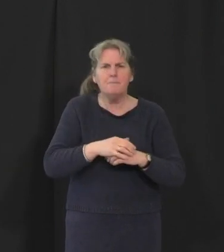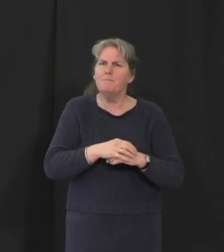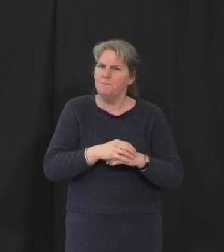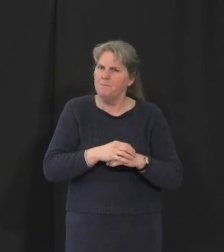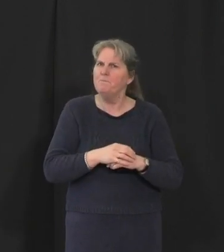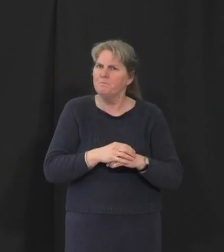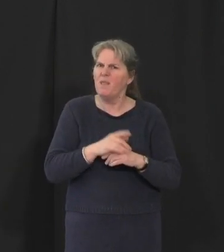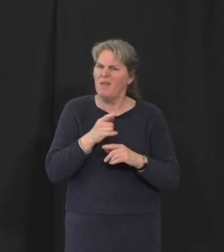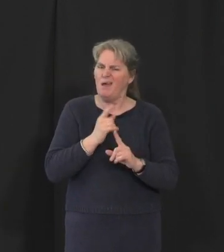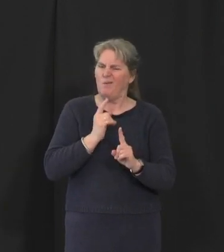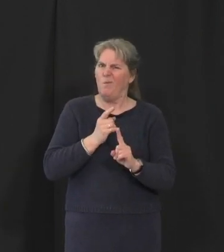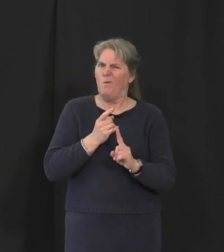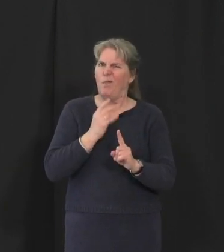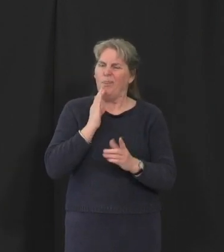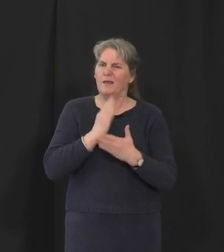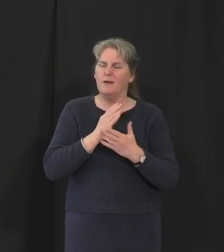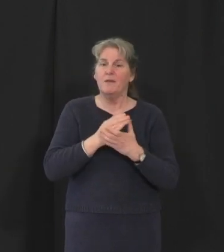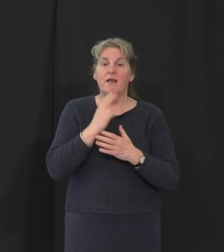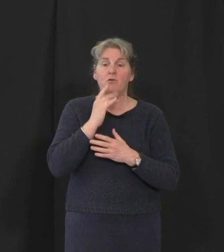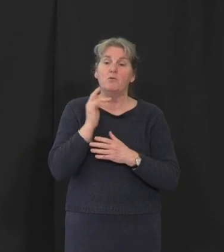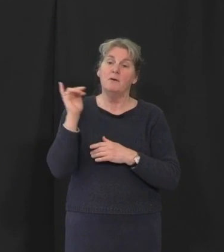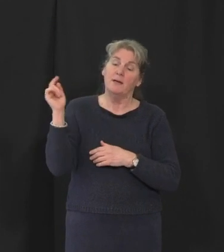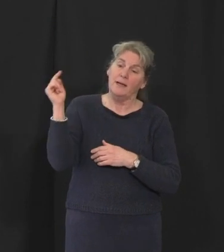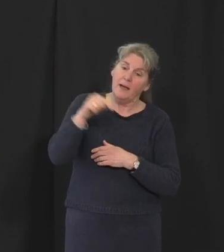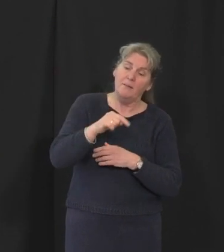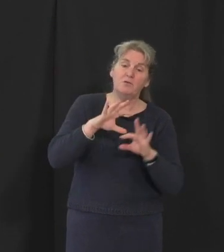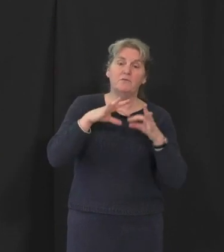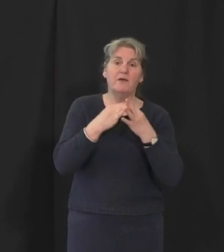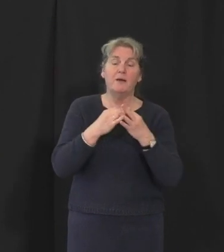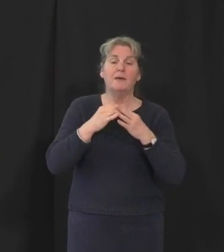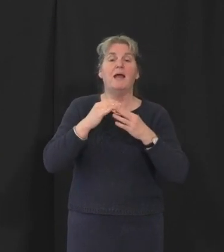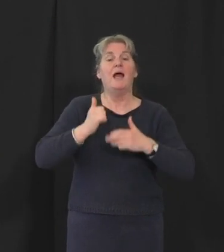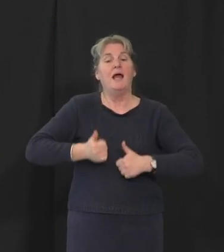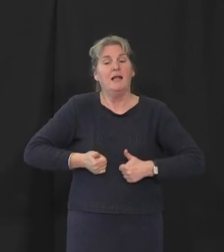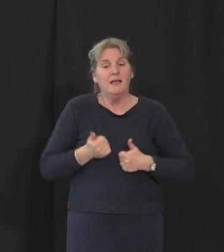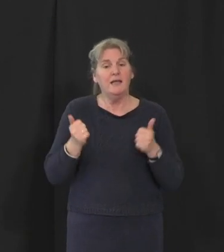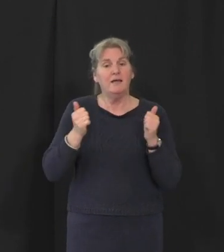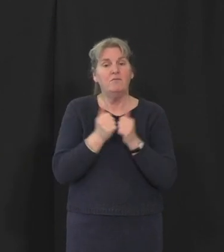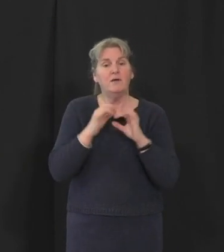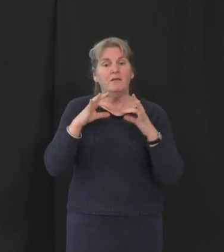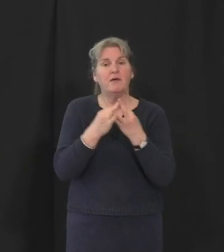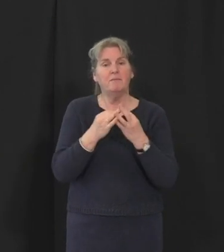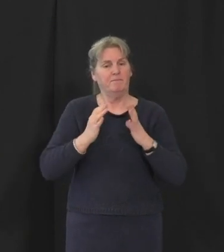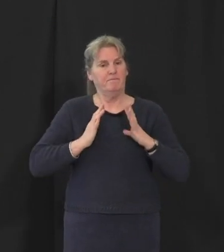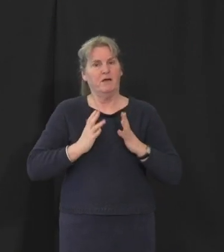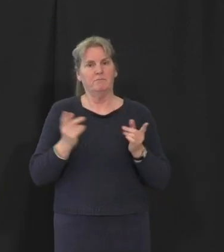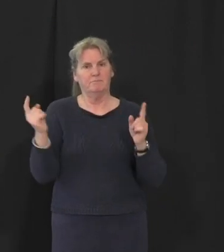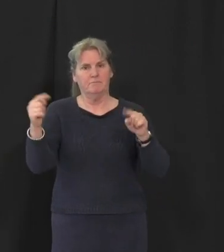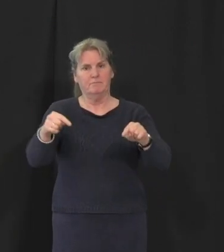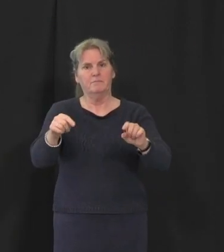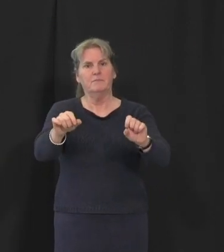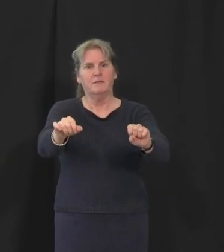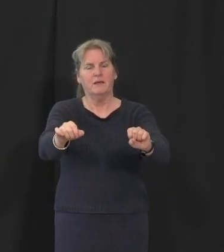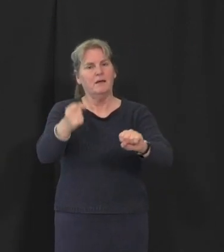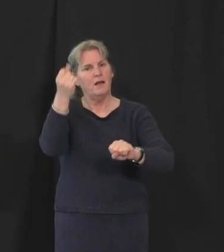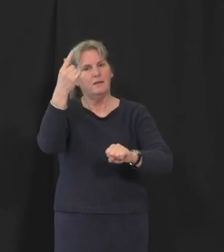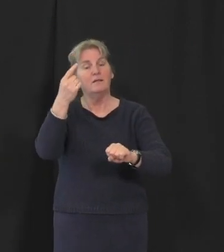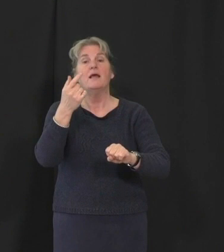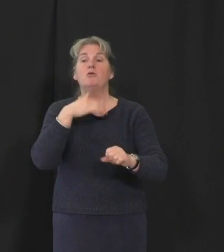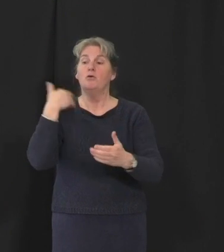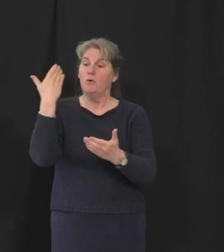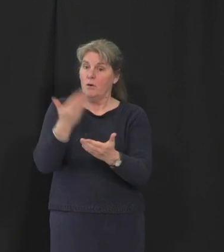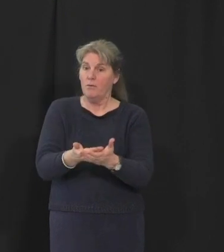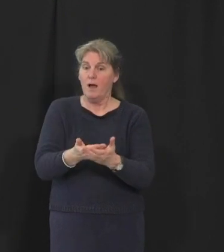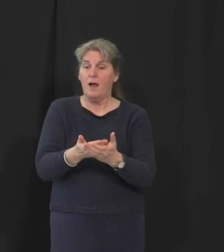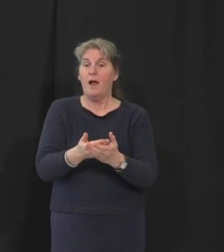really that's what it's about. If you're coming here to reside with family members, direct family members, absolutely. Again, you will have to self-isolate.